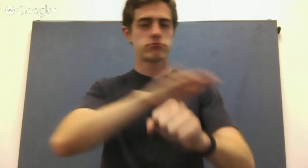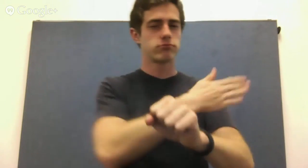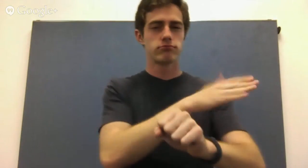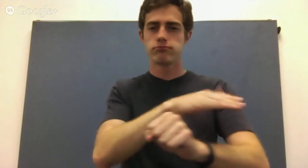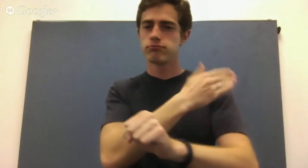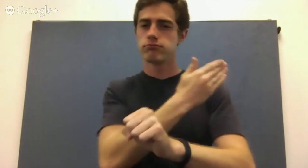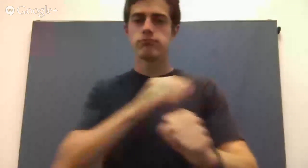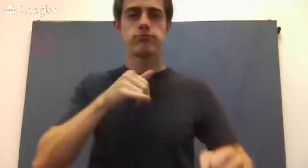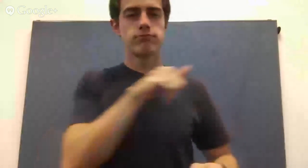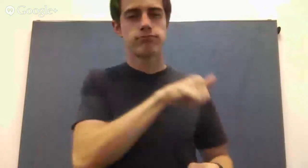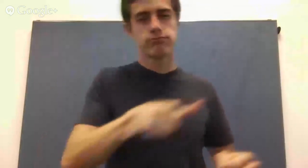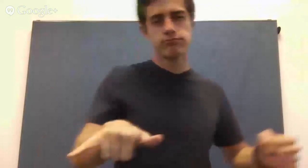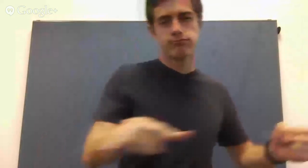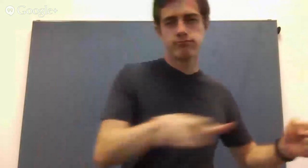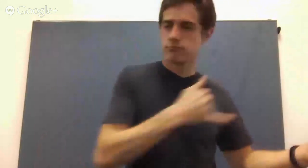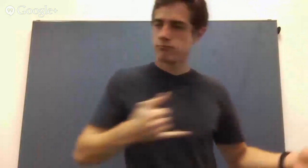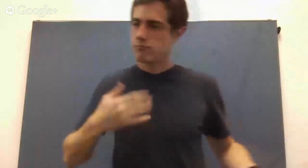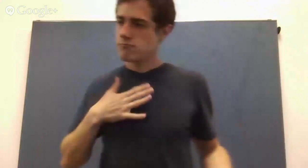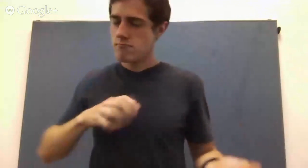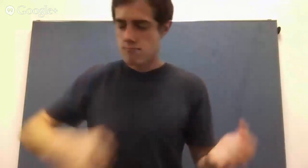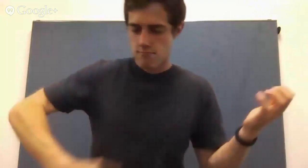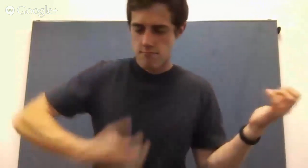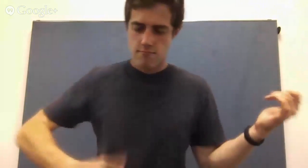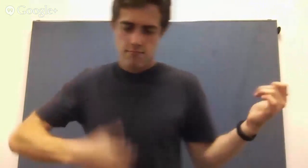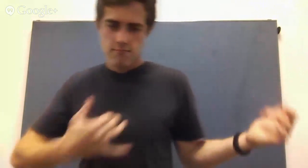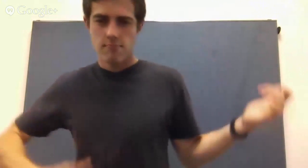my guitar wants to sing.